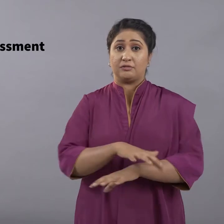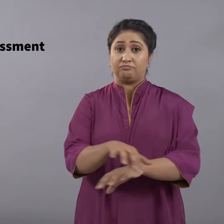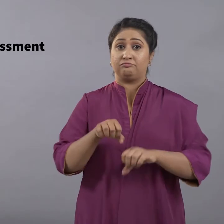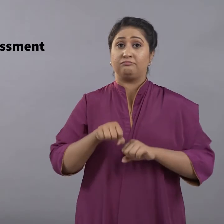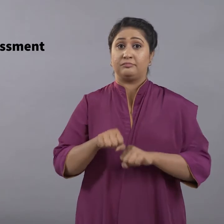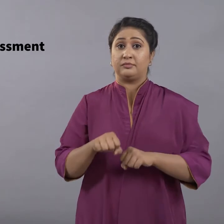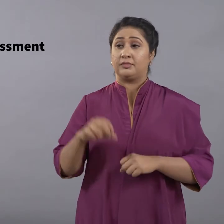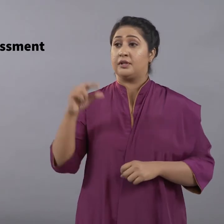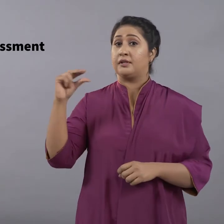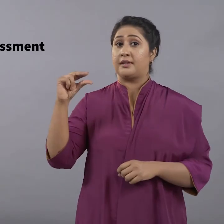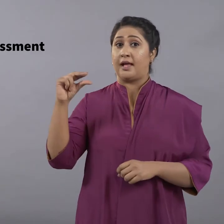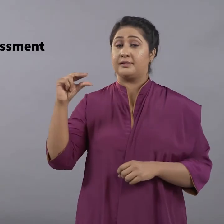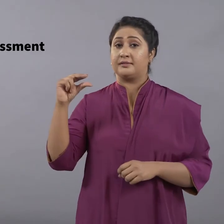English Competency Assessment.